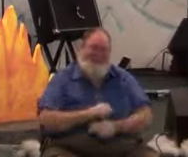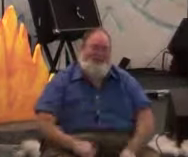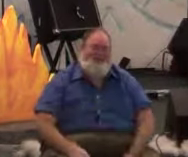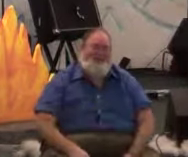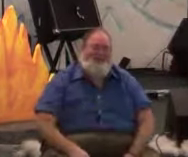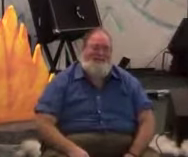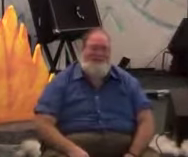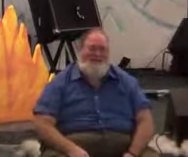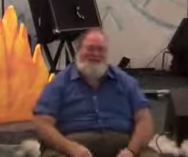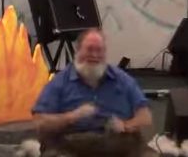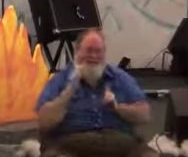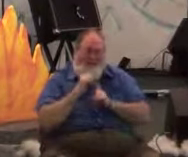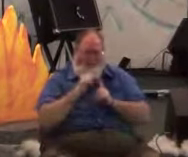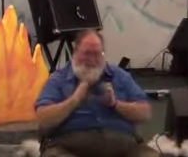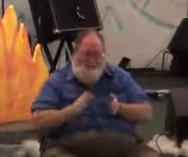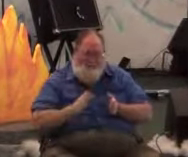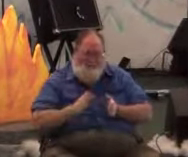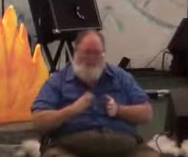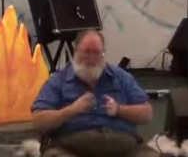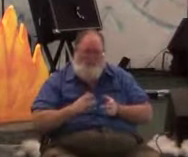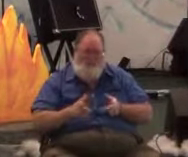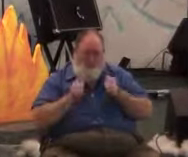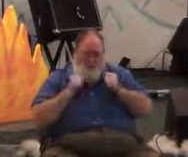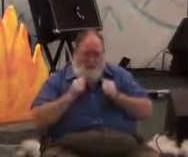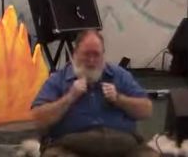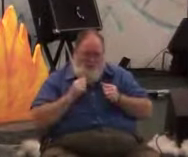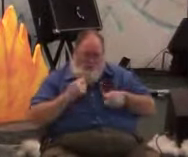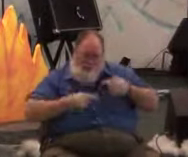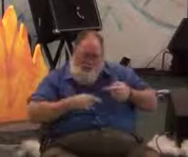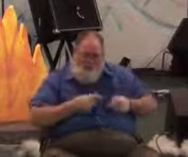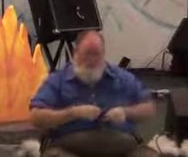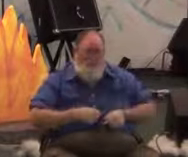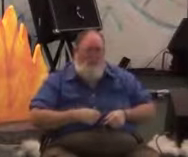A fool's quick to quarrel. Don't be quick to quarrel.